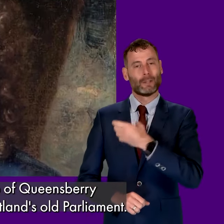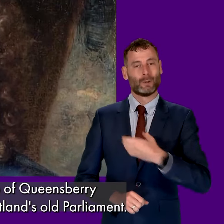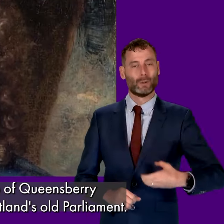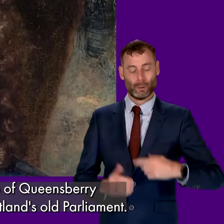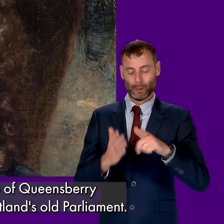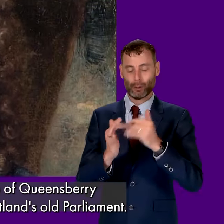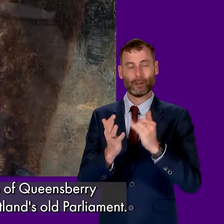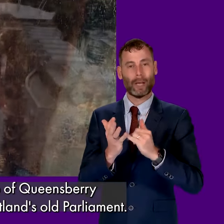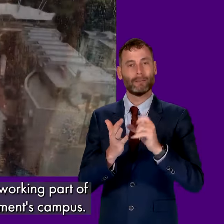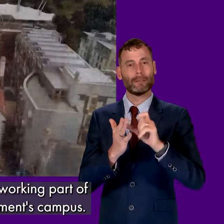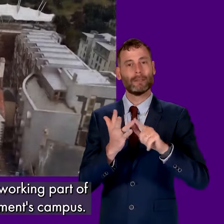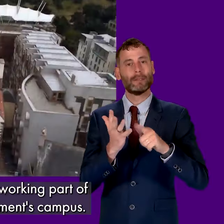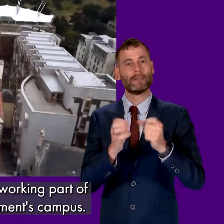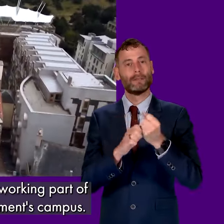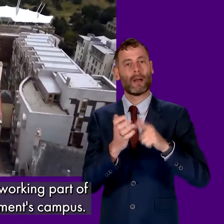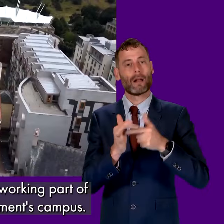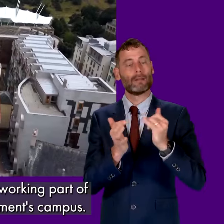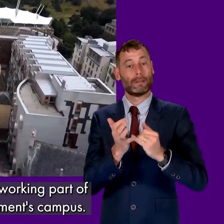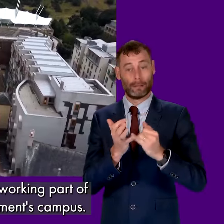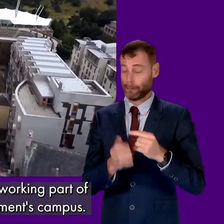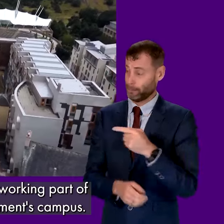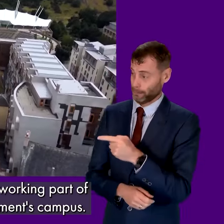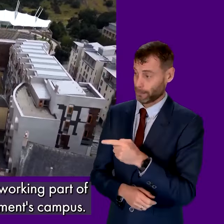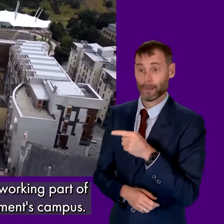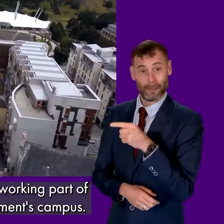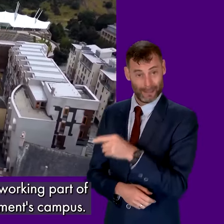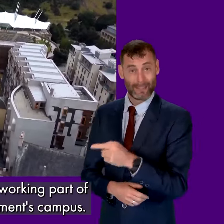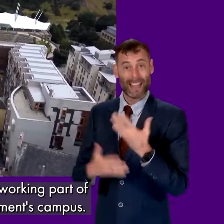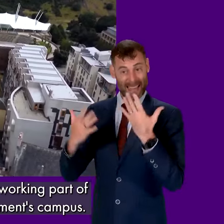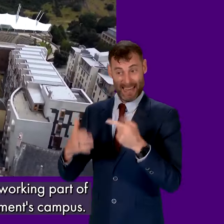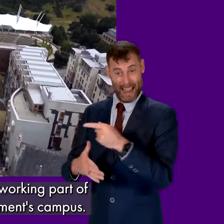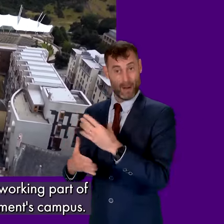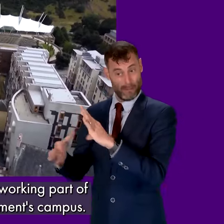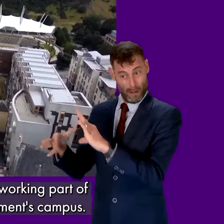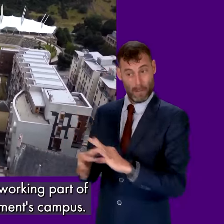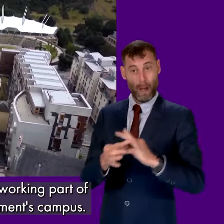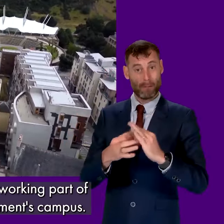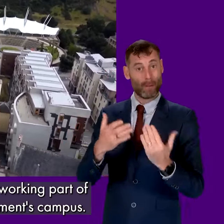Scotland's old Parliament. It now forms a working part of this new Parliament's campus.